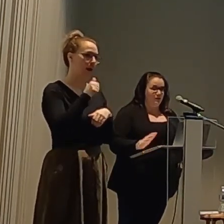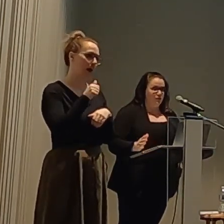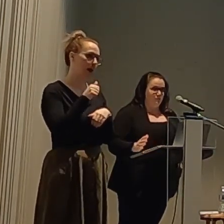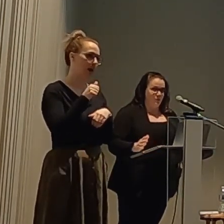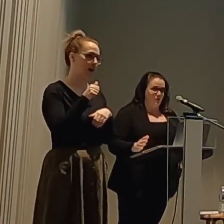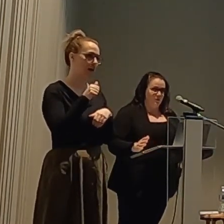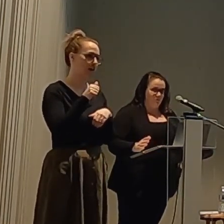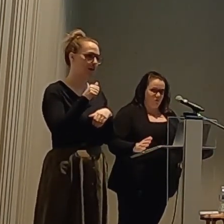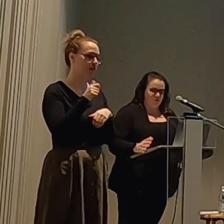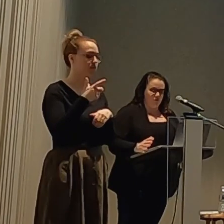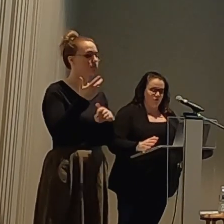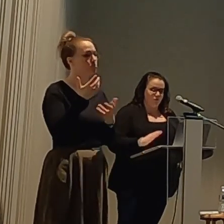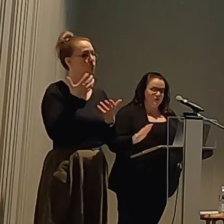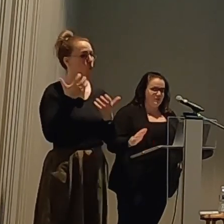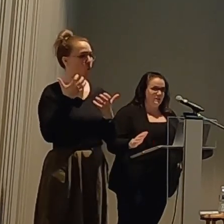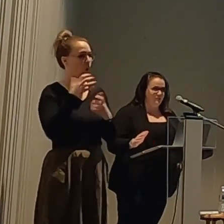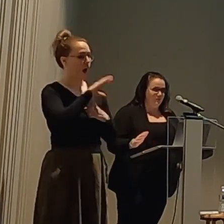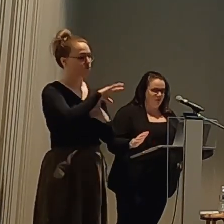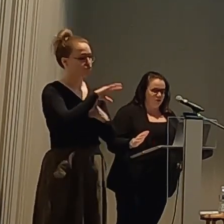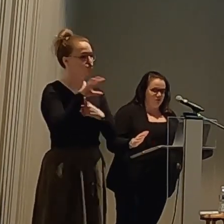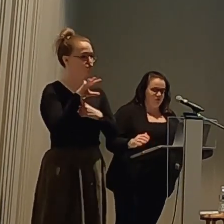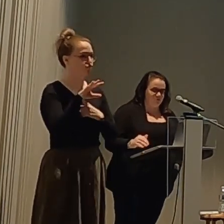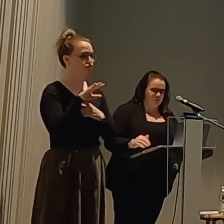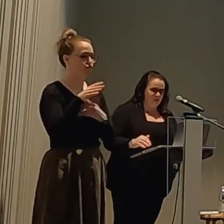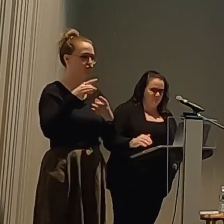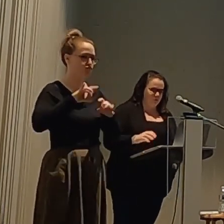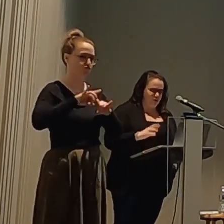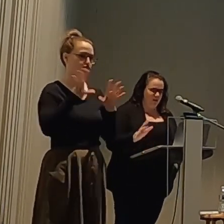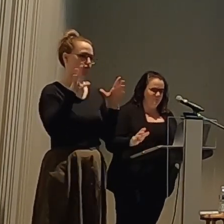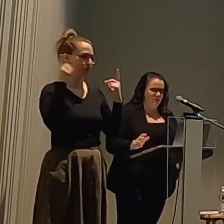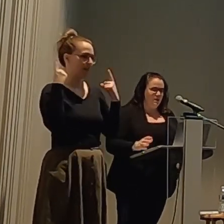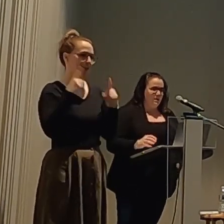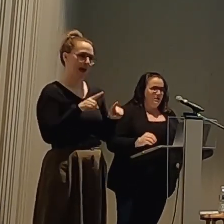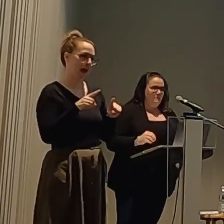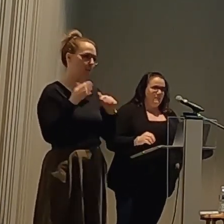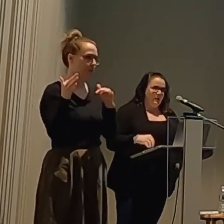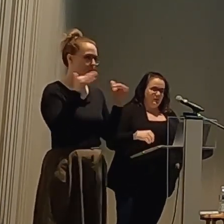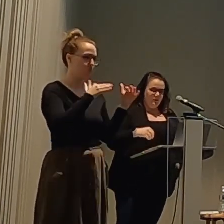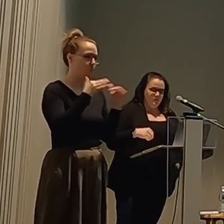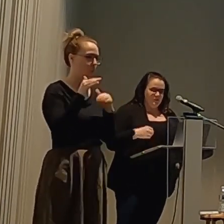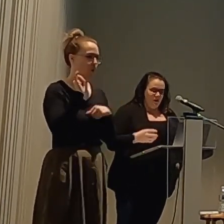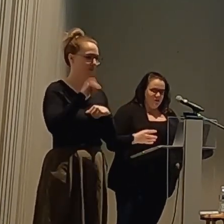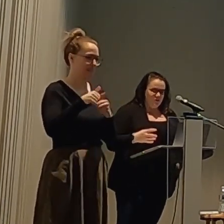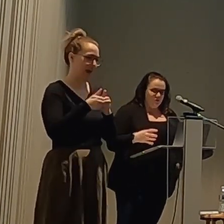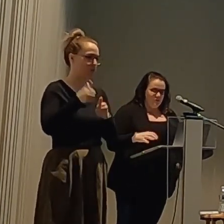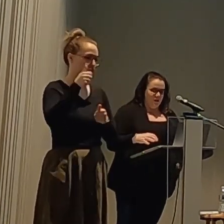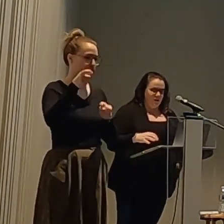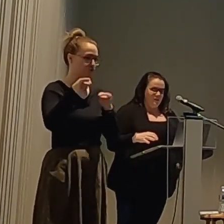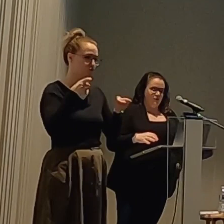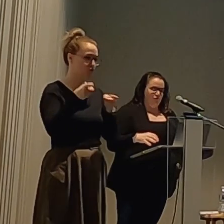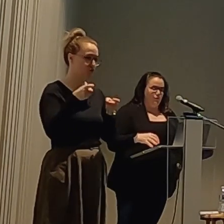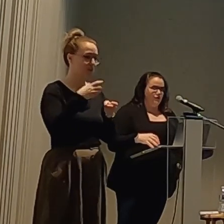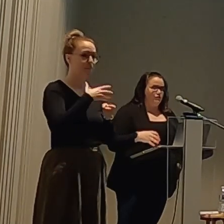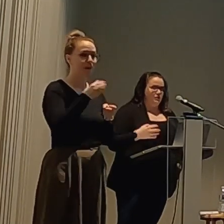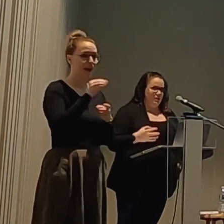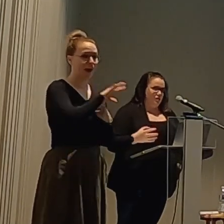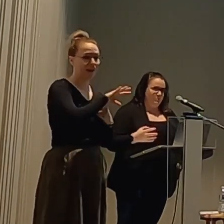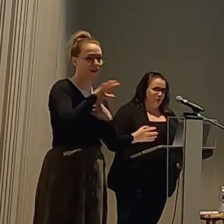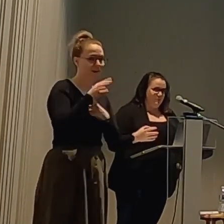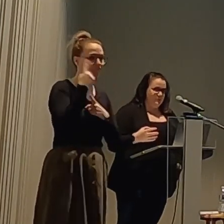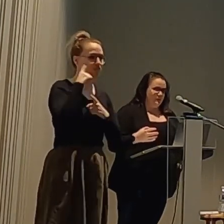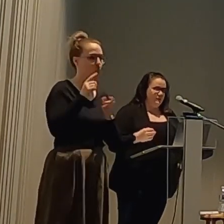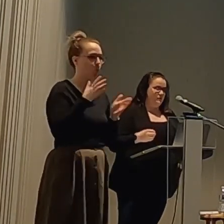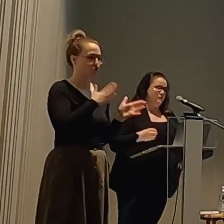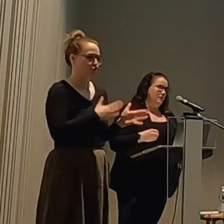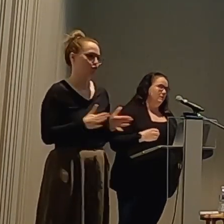done in part to record, of course, the cruelty of the fascist regime, but it was also done for